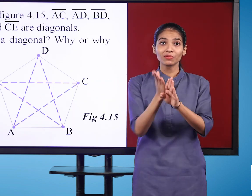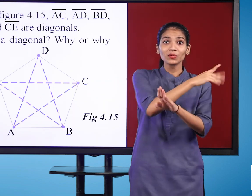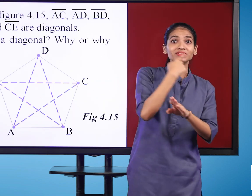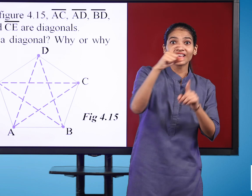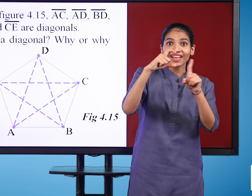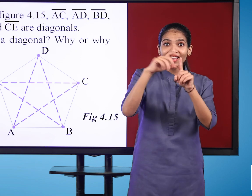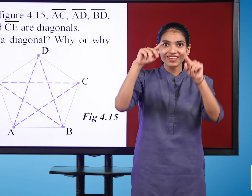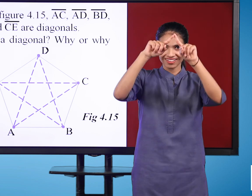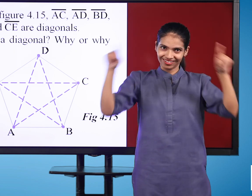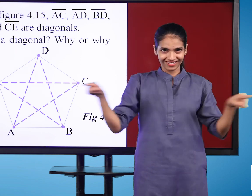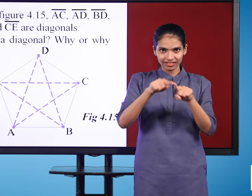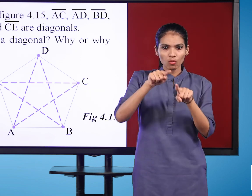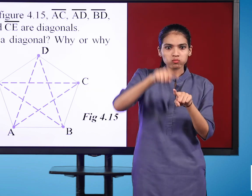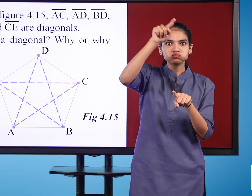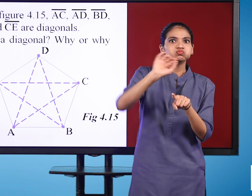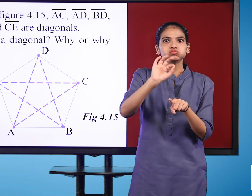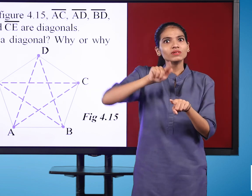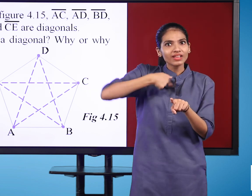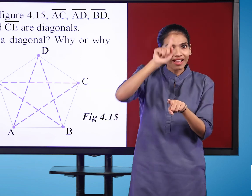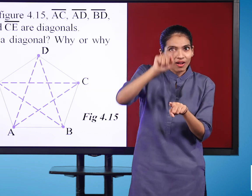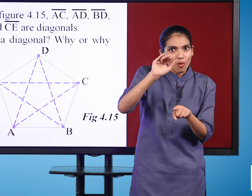In the figure 4.15,